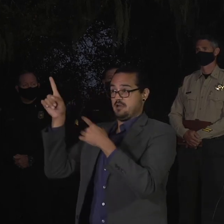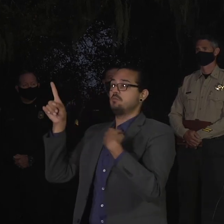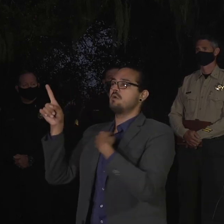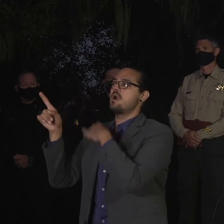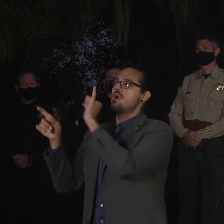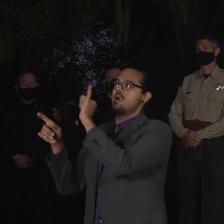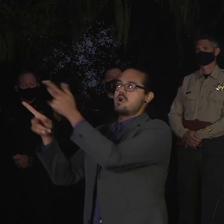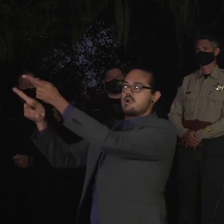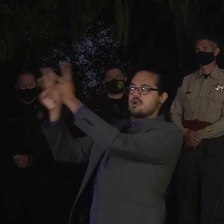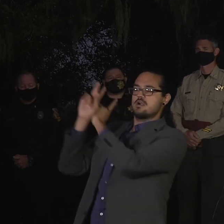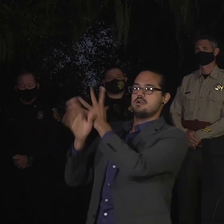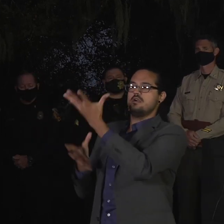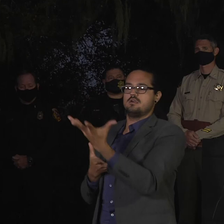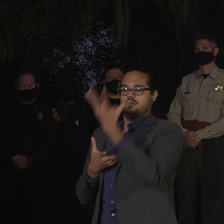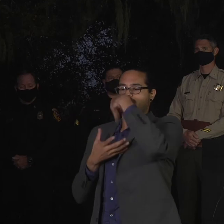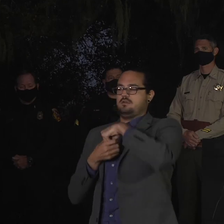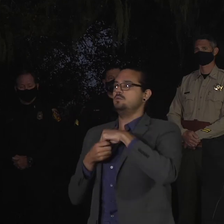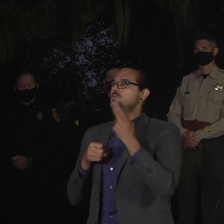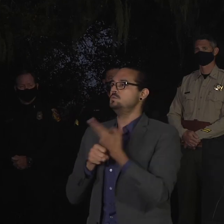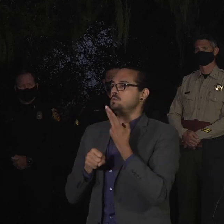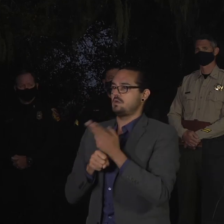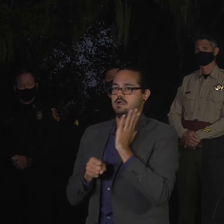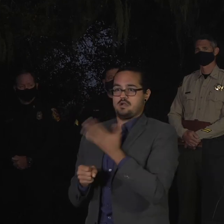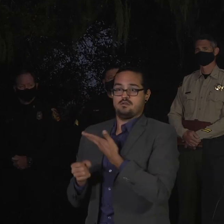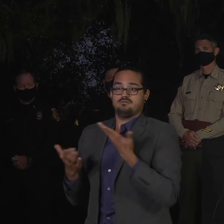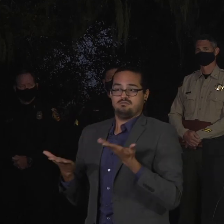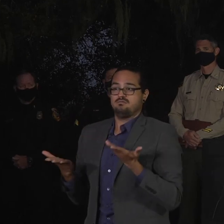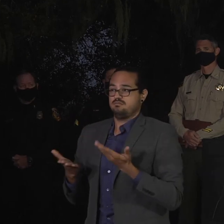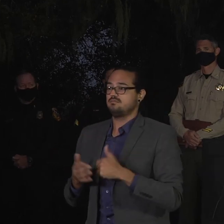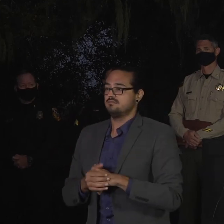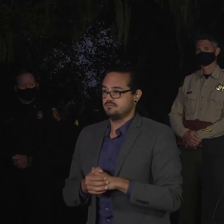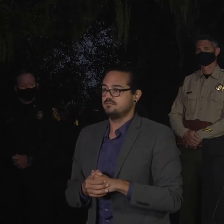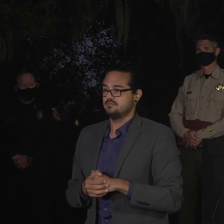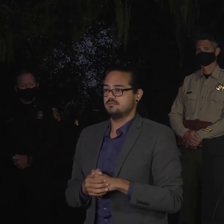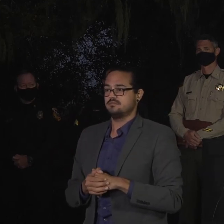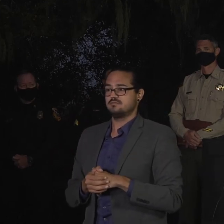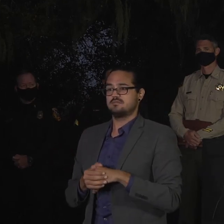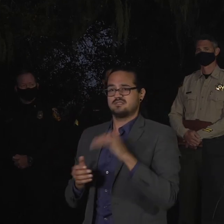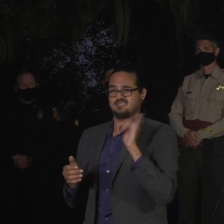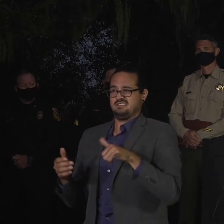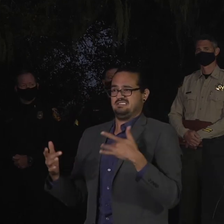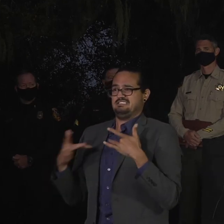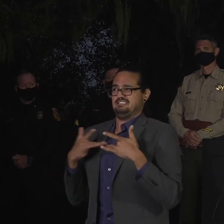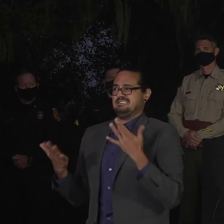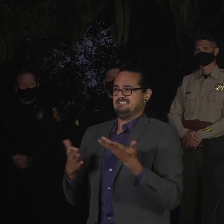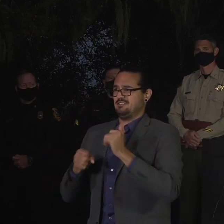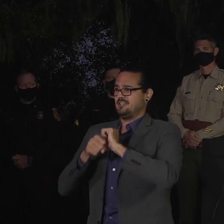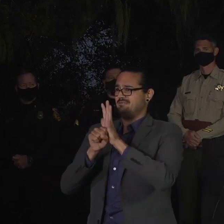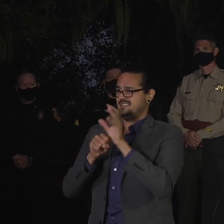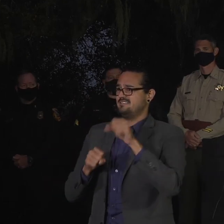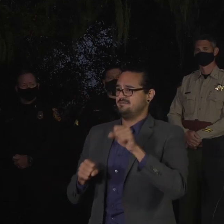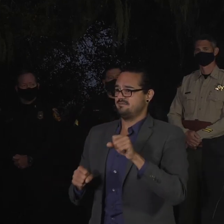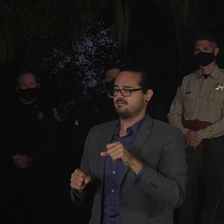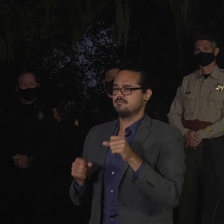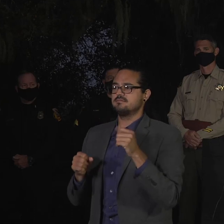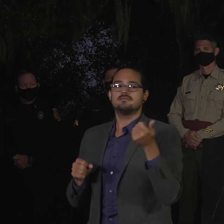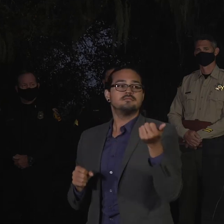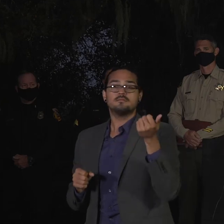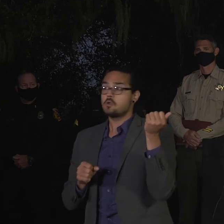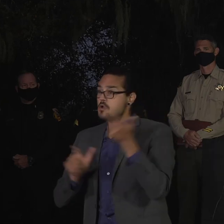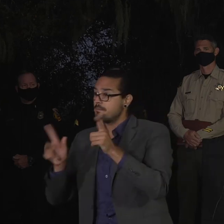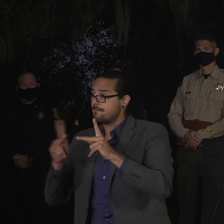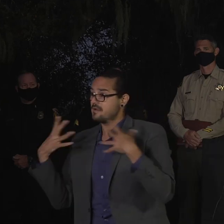unit, because obviously that is one concern that we also have. Is everybody staying healthy?